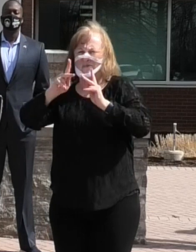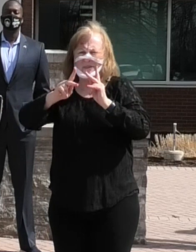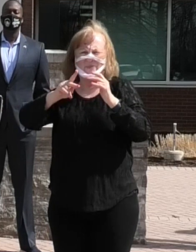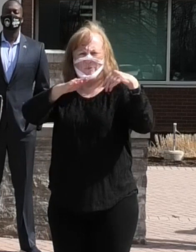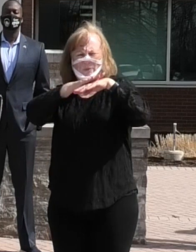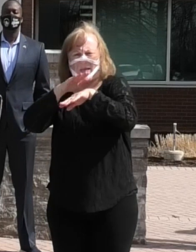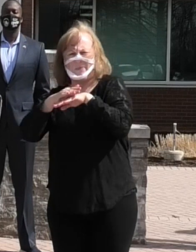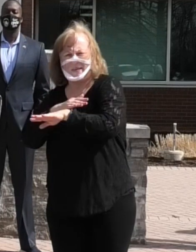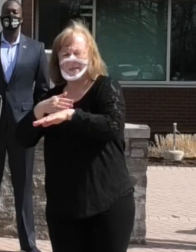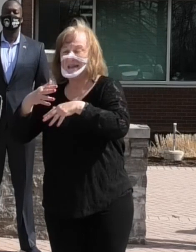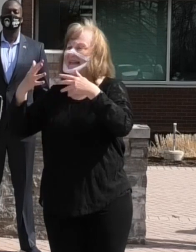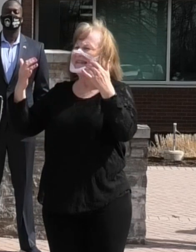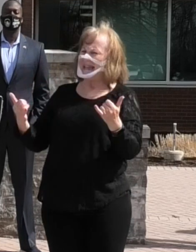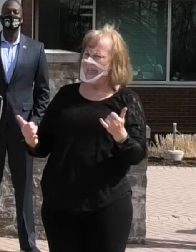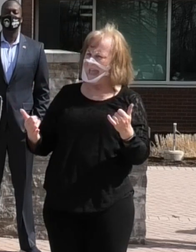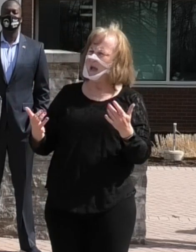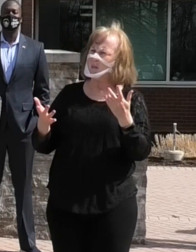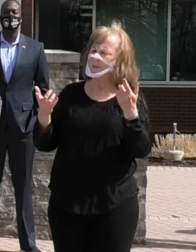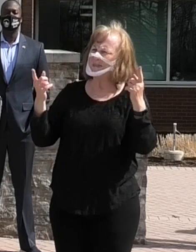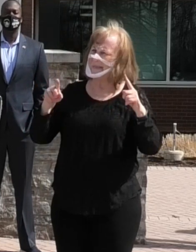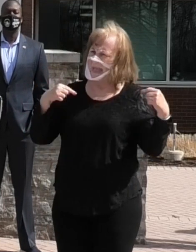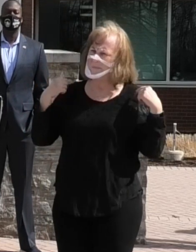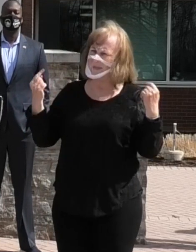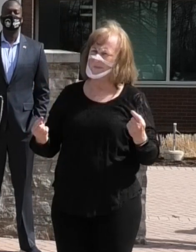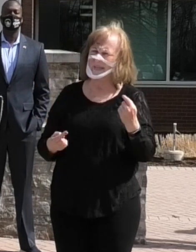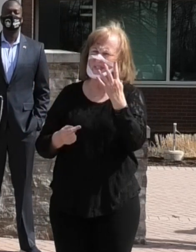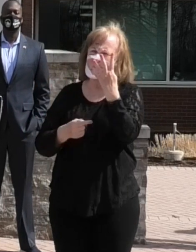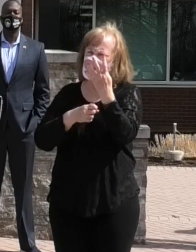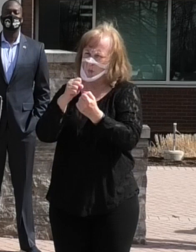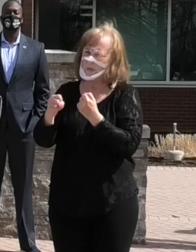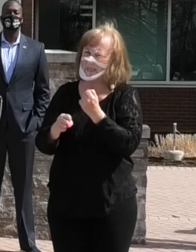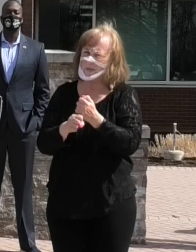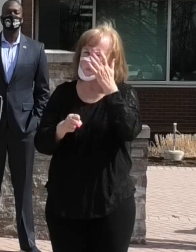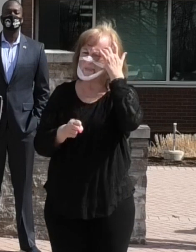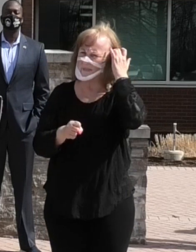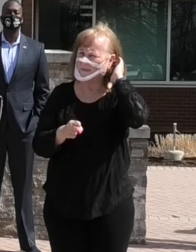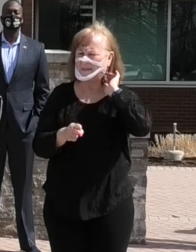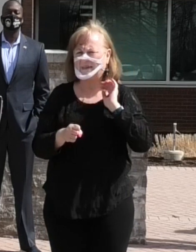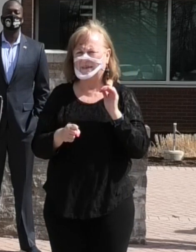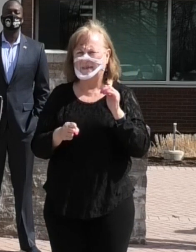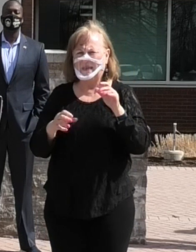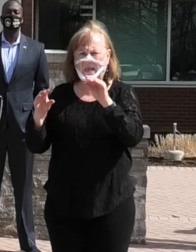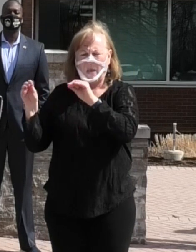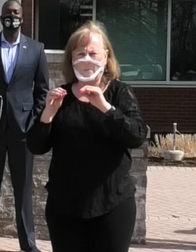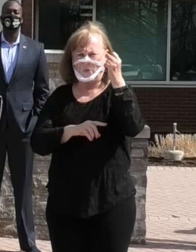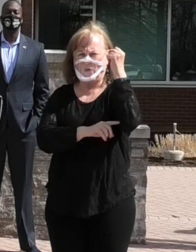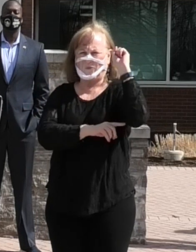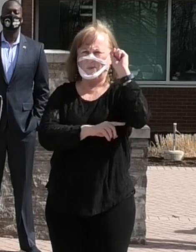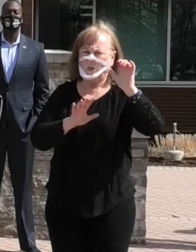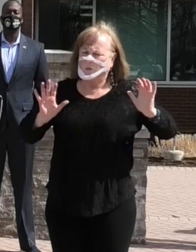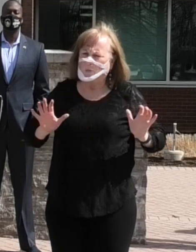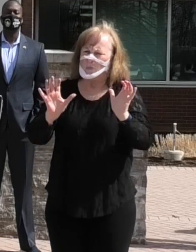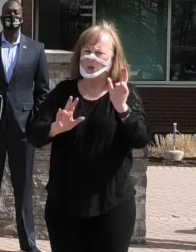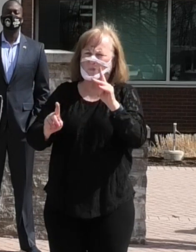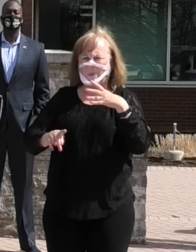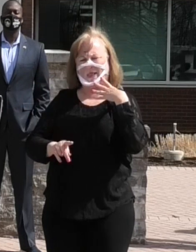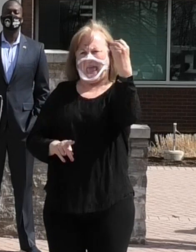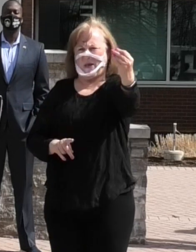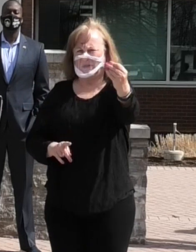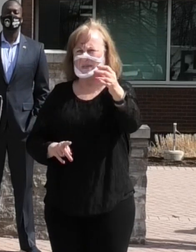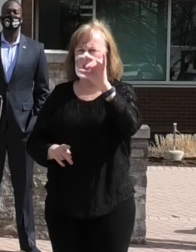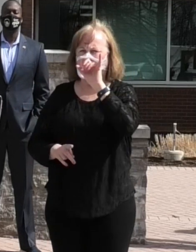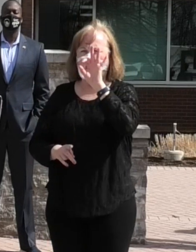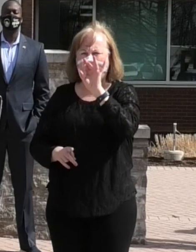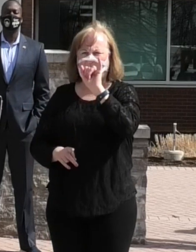out. Now, what has been happening over the past 4 years is a movement to push people out.